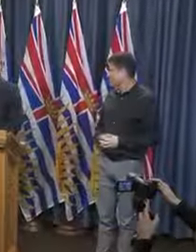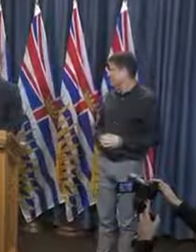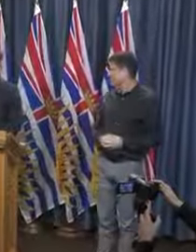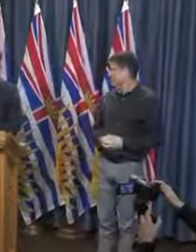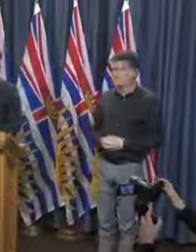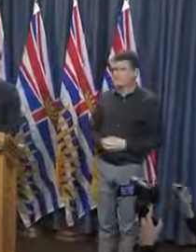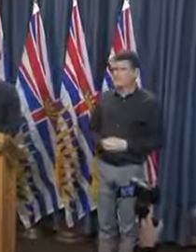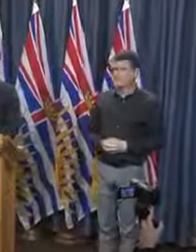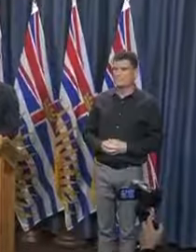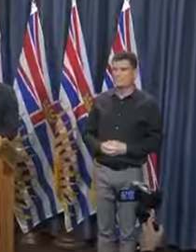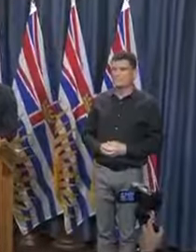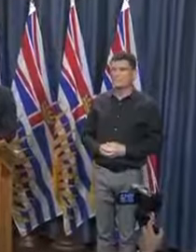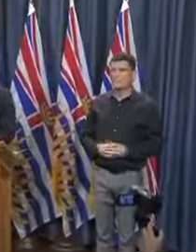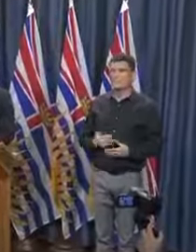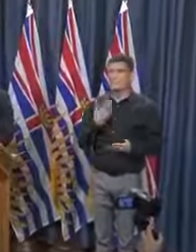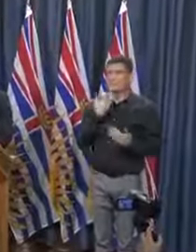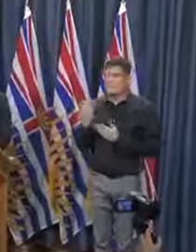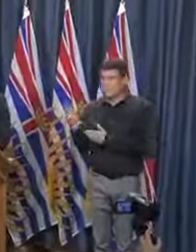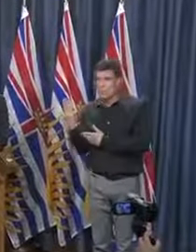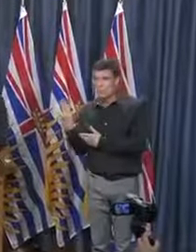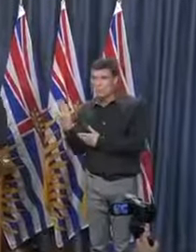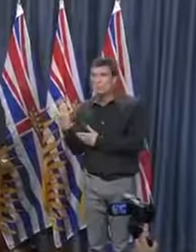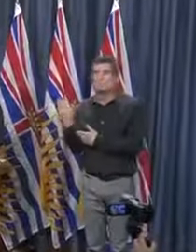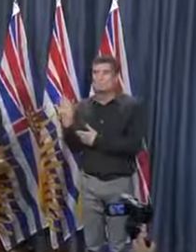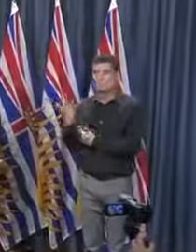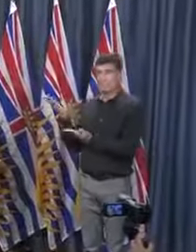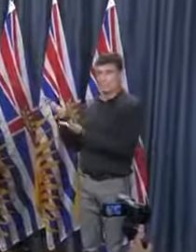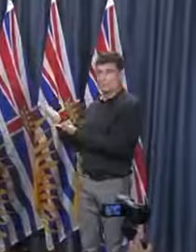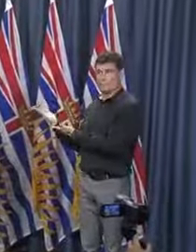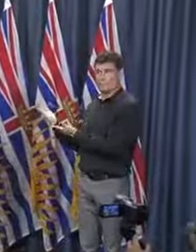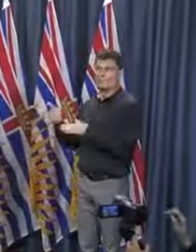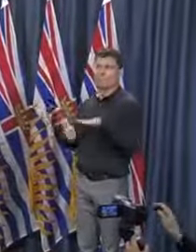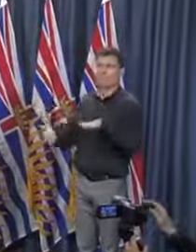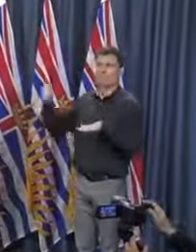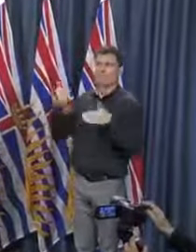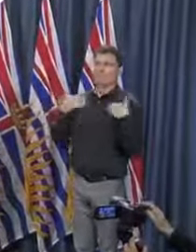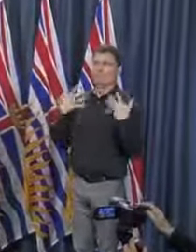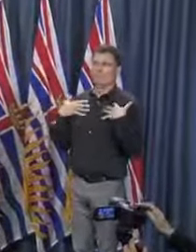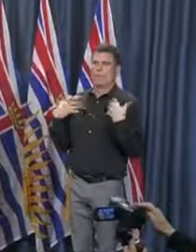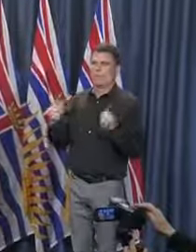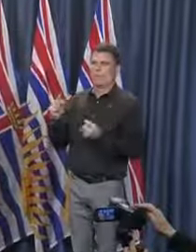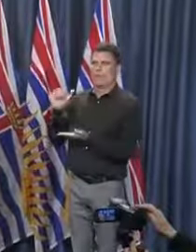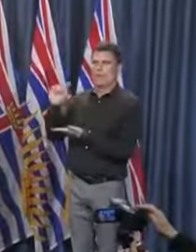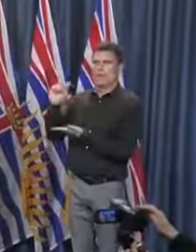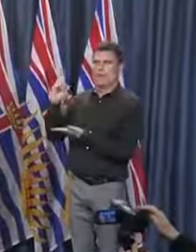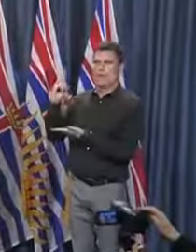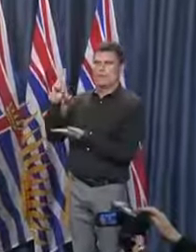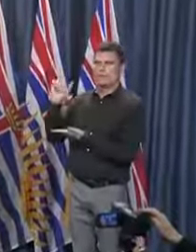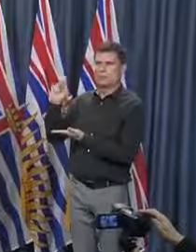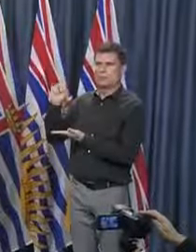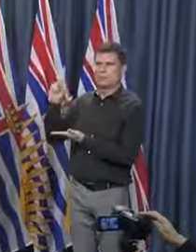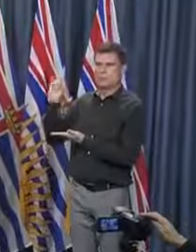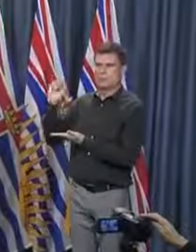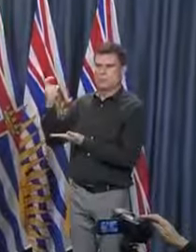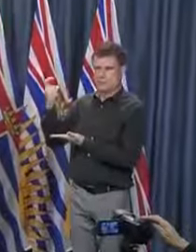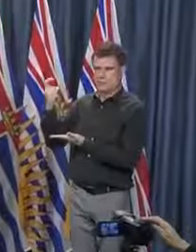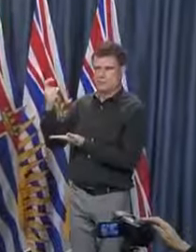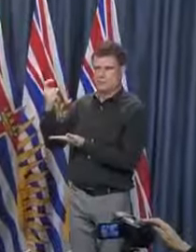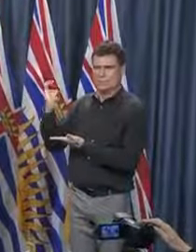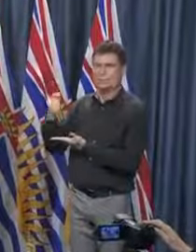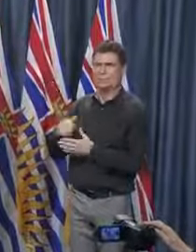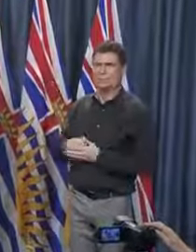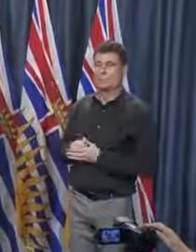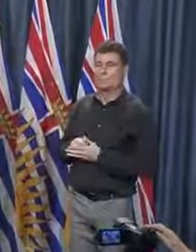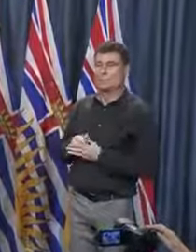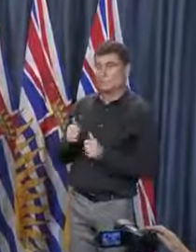Good morning. I'm Adrian Dix. I'm BC's Minister of Health. To my right is Dr. Bonnie Henry, our Provincial Health Officer.